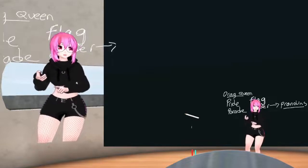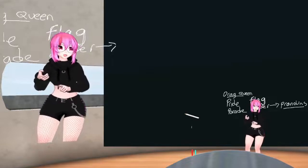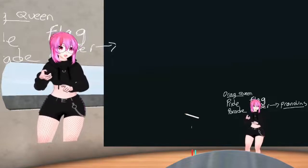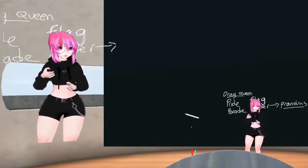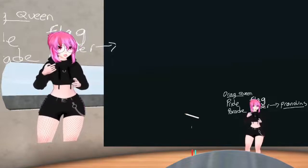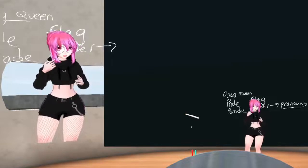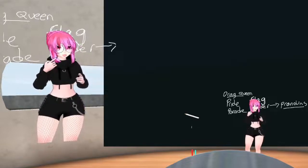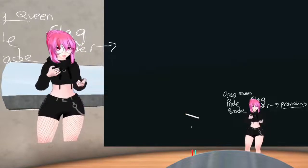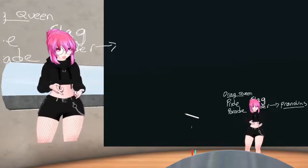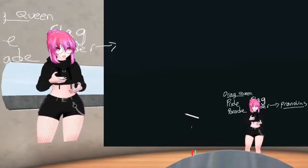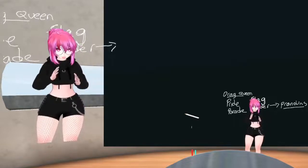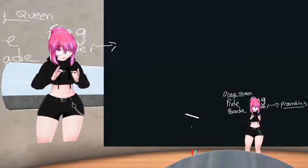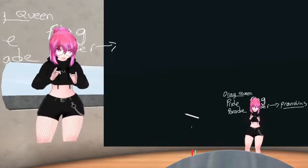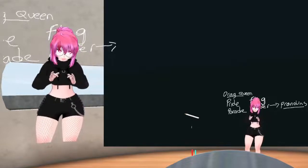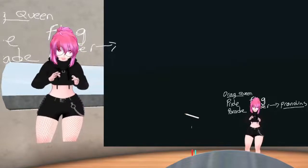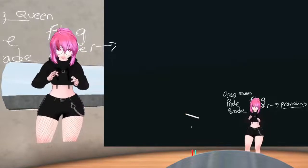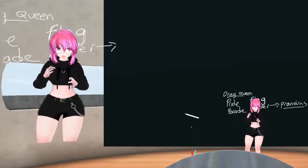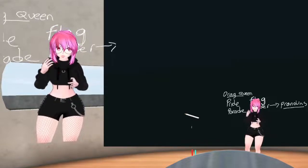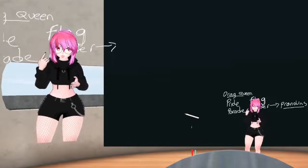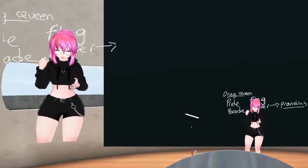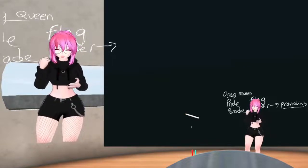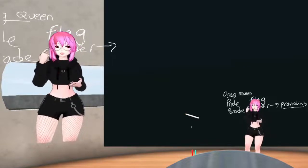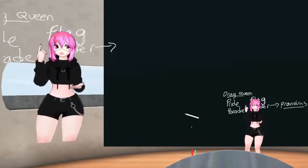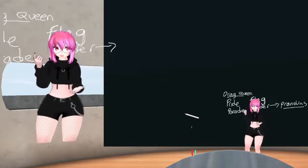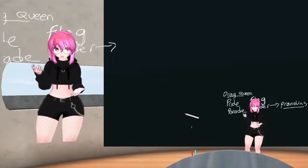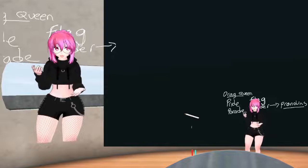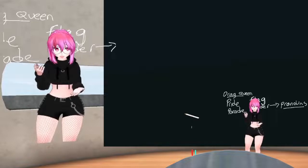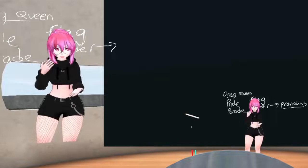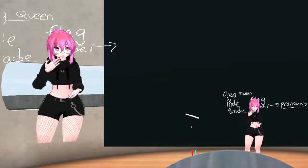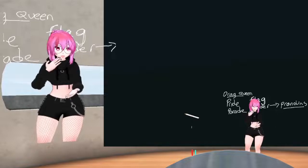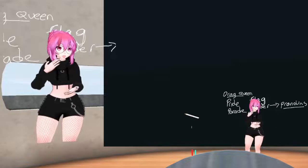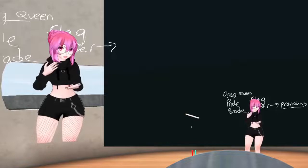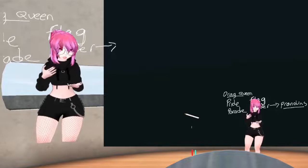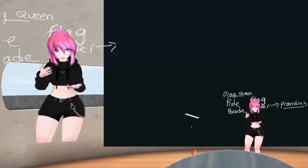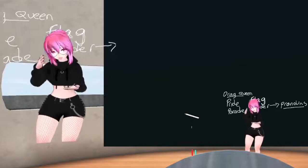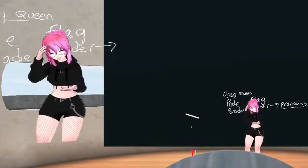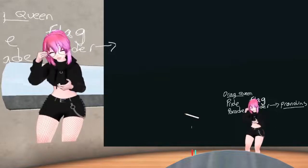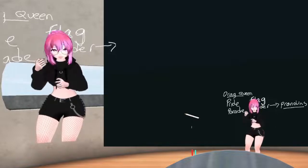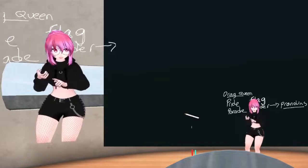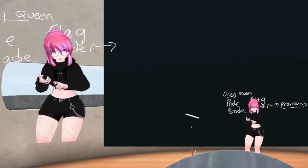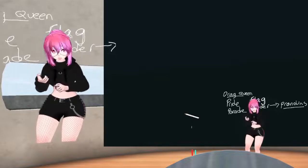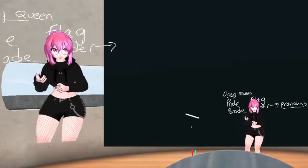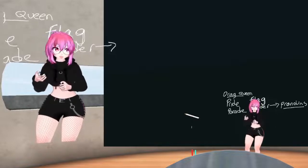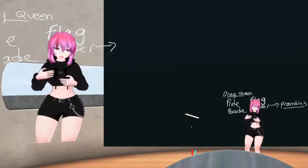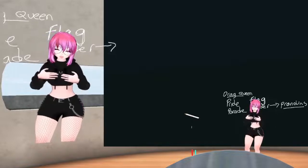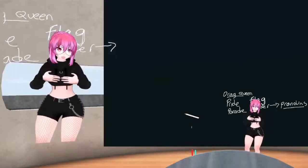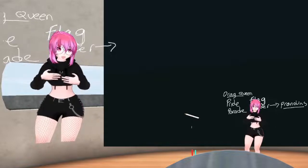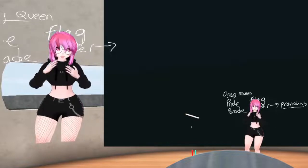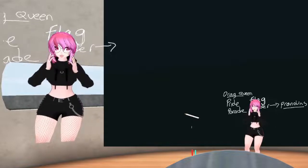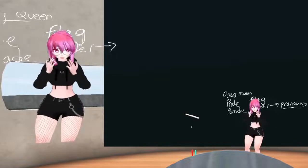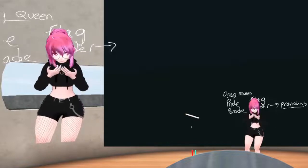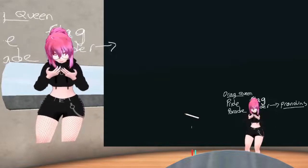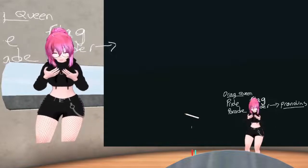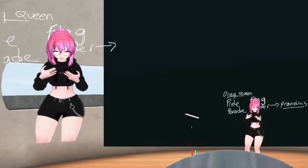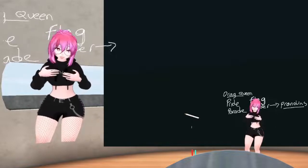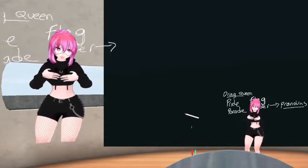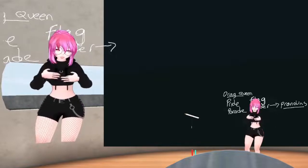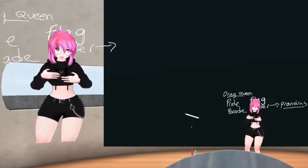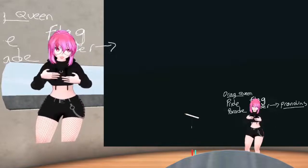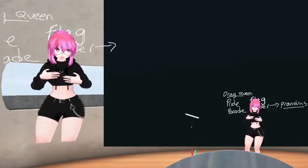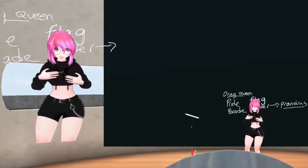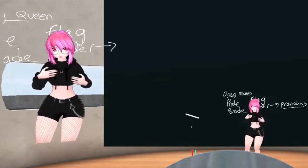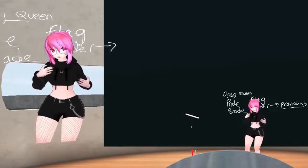way. So that way now the person I'm telling this to has a mental image of this person. I'm like, I can say he's a boy and he has a beard